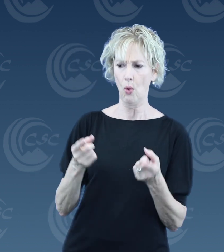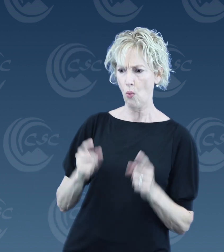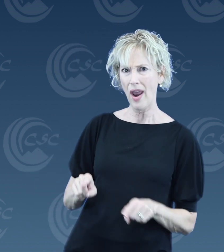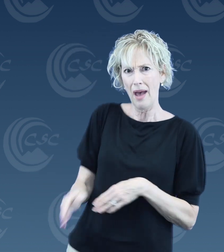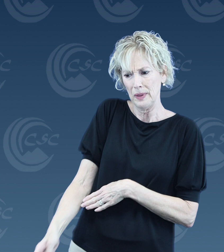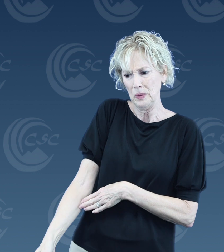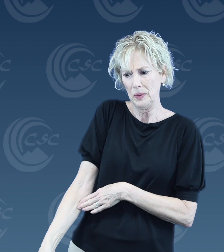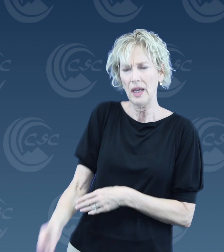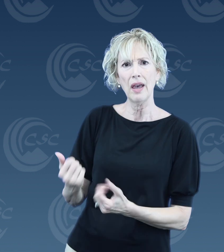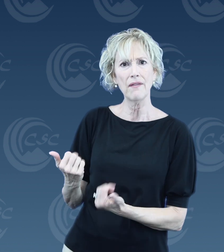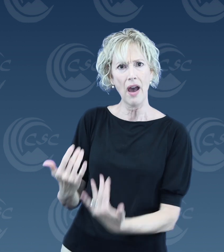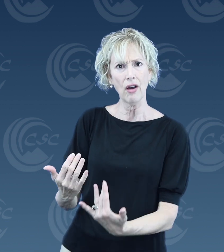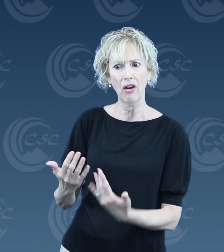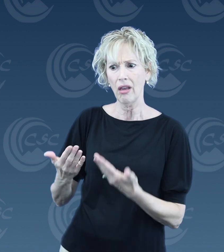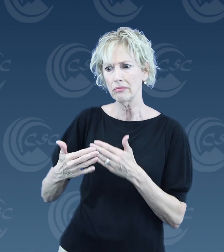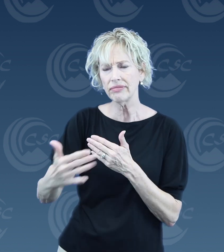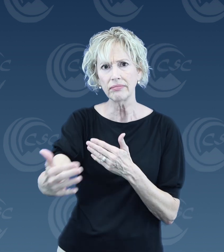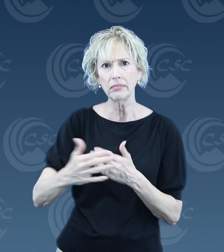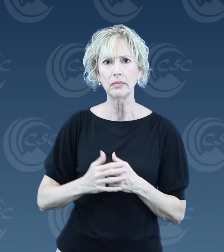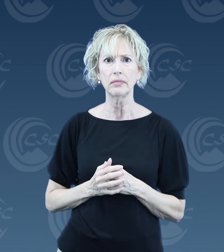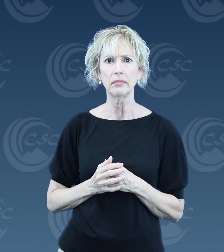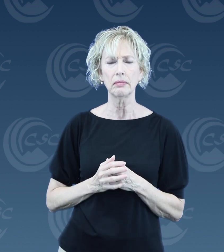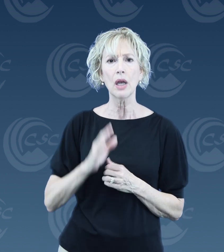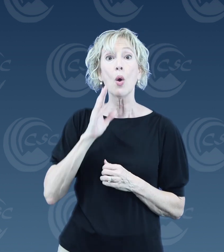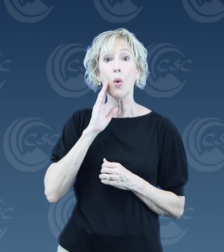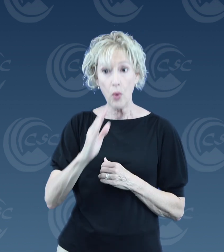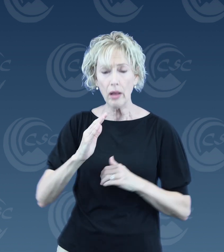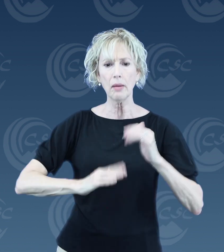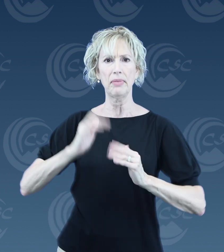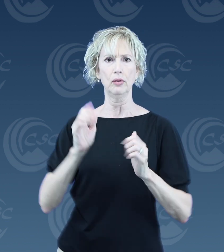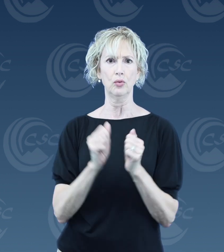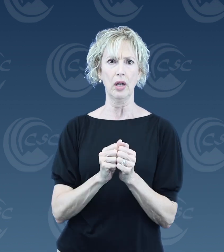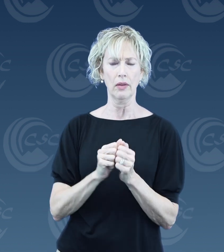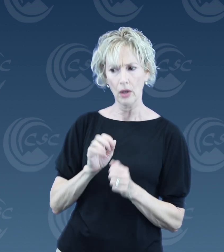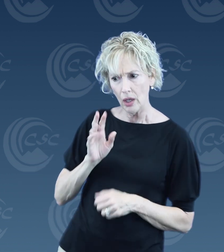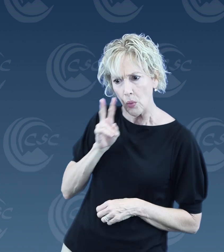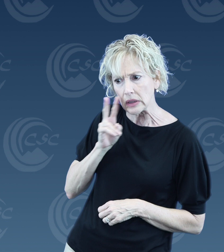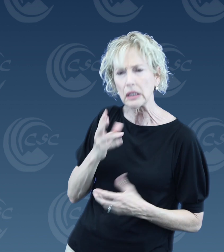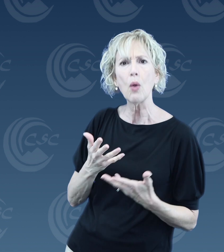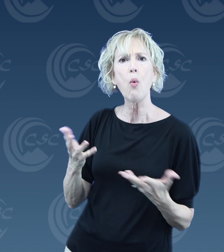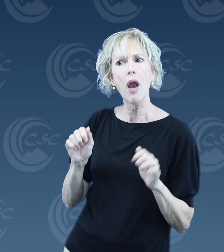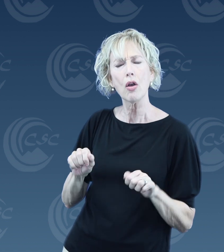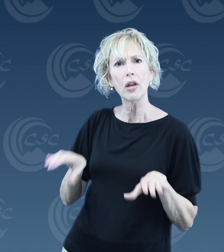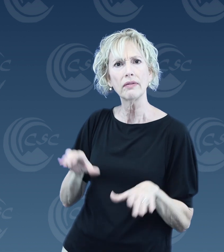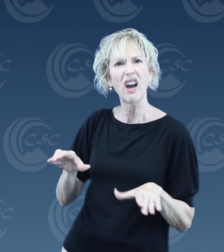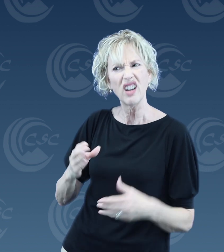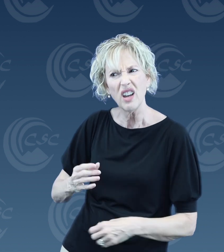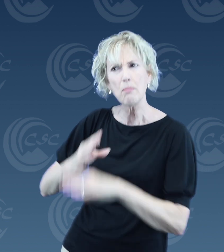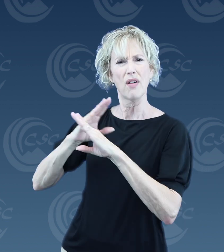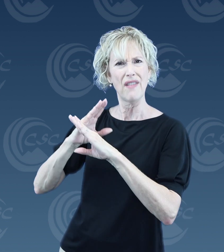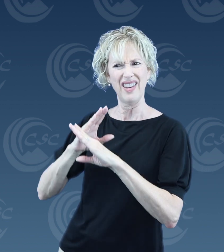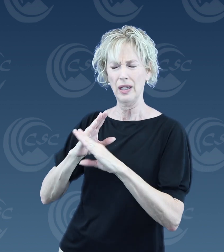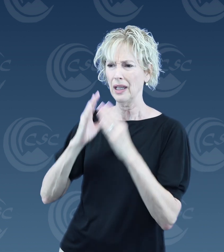early hours of the fire and the hours thereafter. We will build back together. We will find out what we could have done to prevent